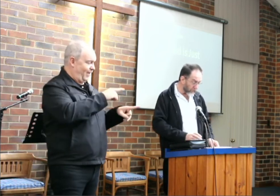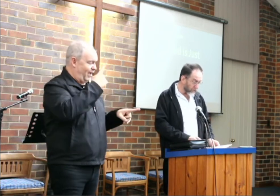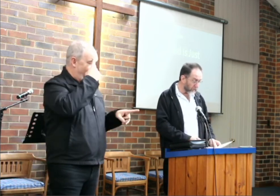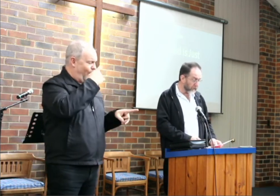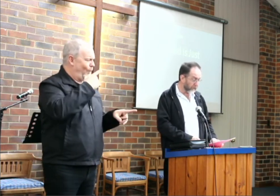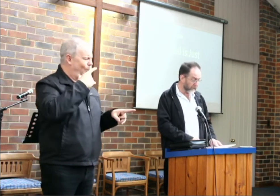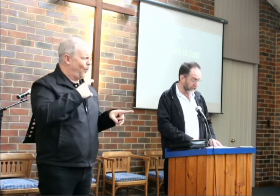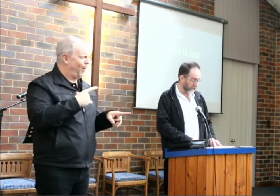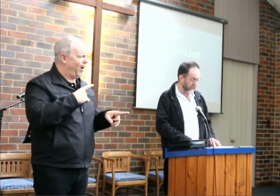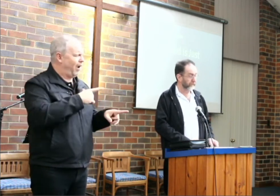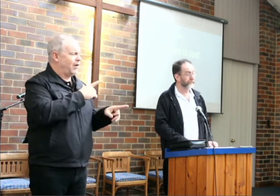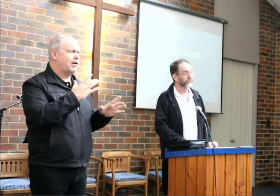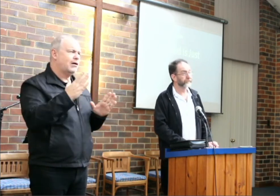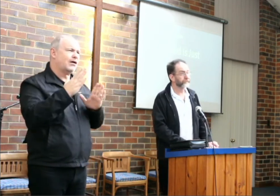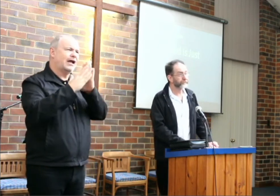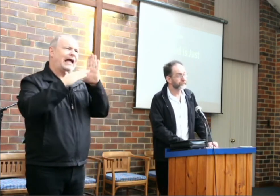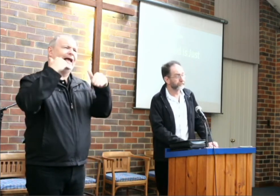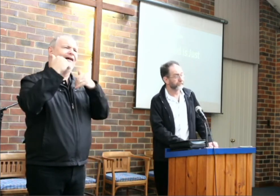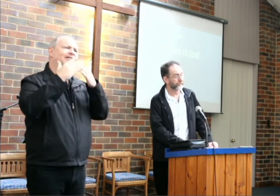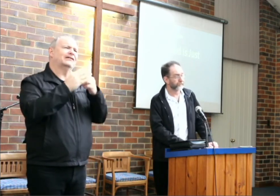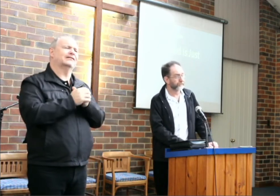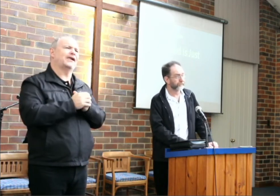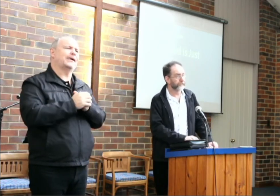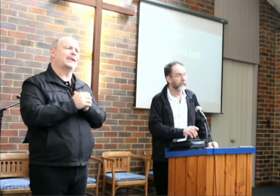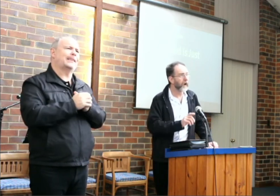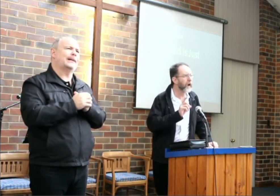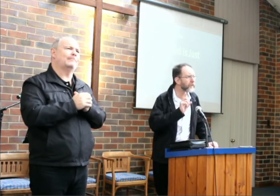would you be going to heaven?